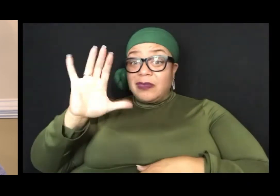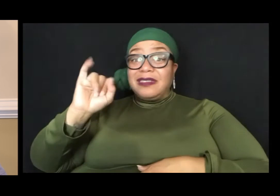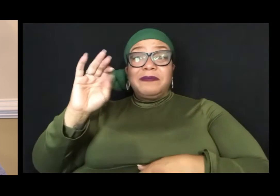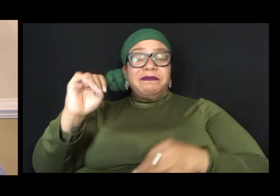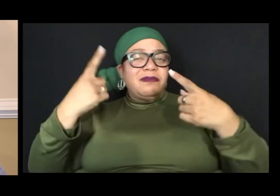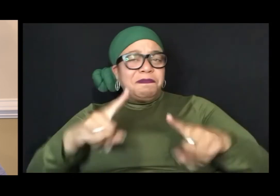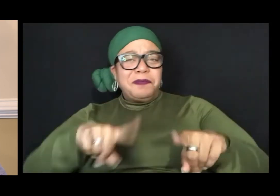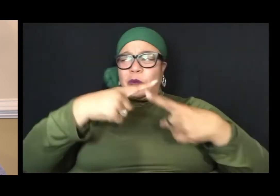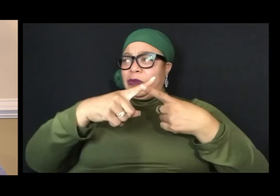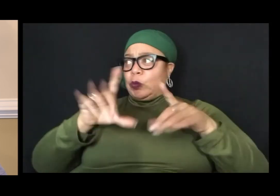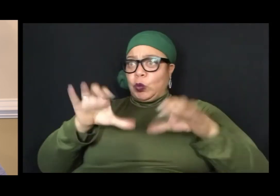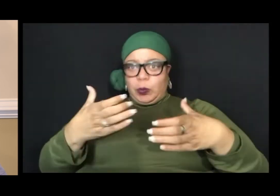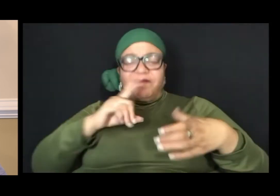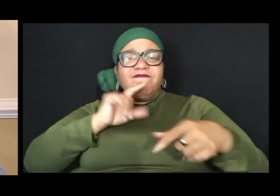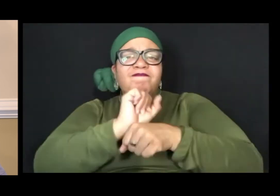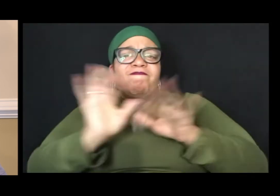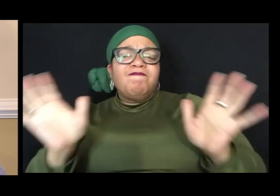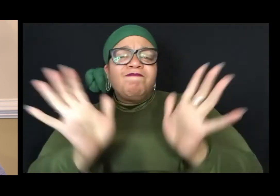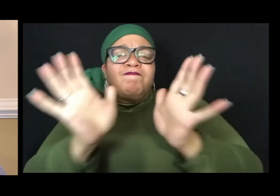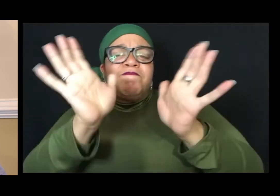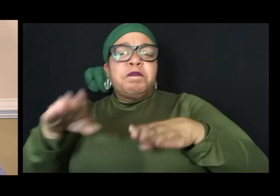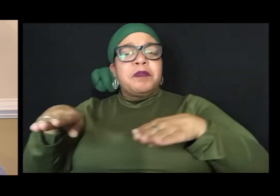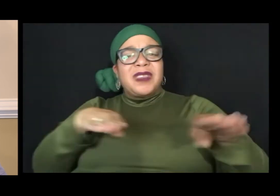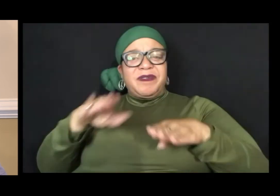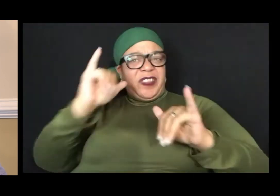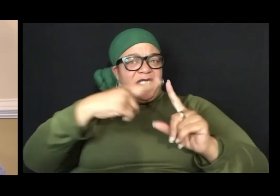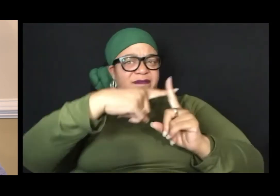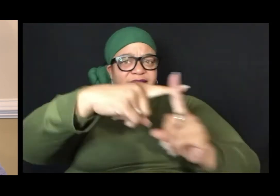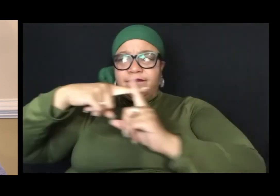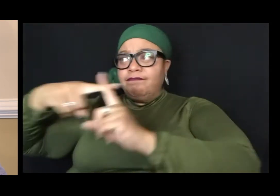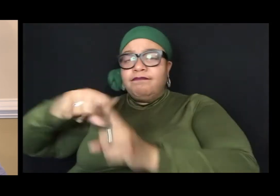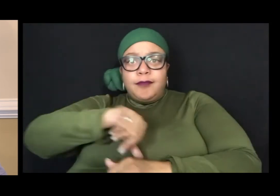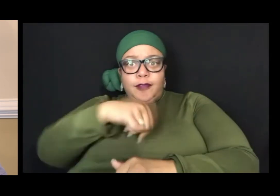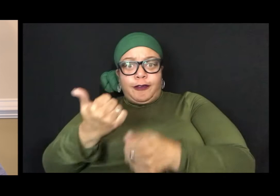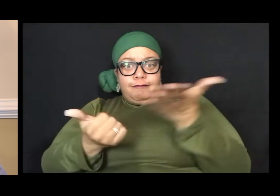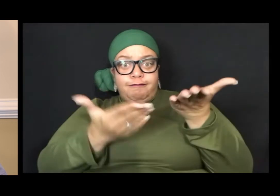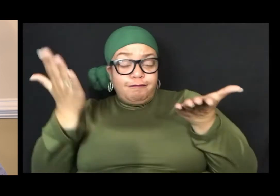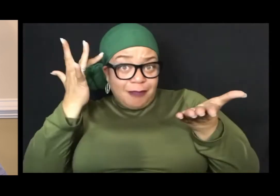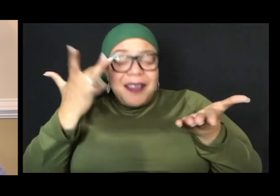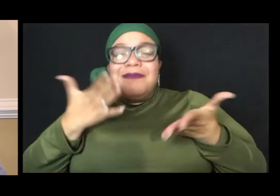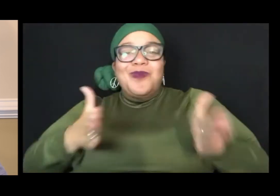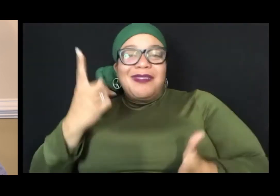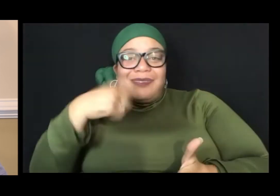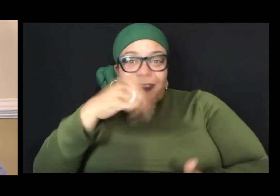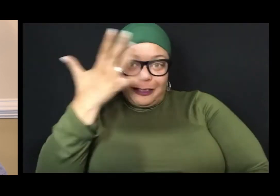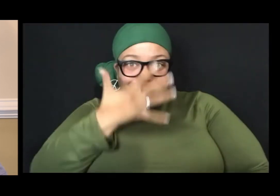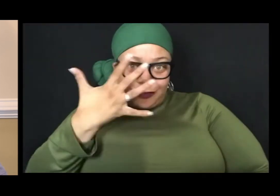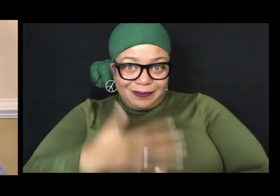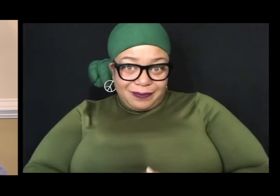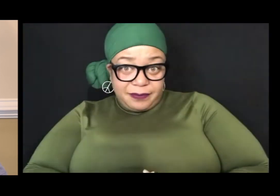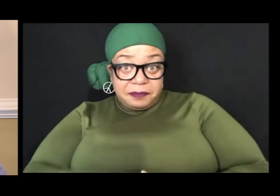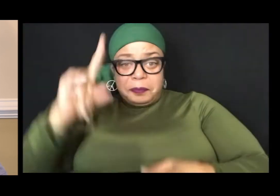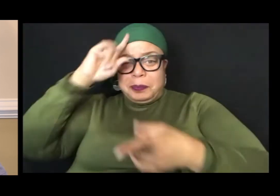group is actively engaging in behaviors that target others because of the way they look. It is the